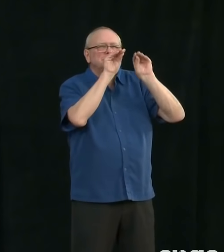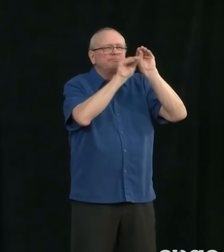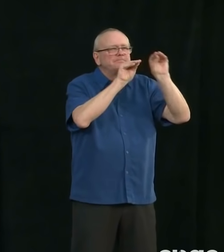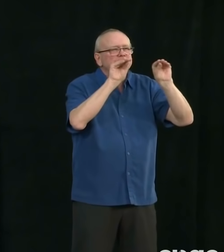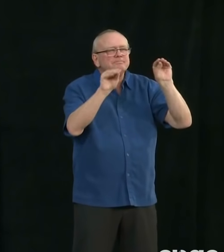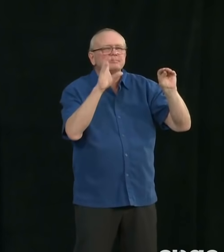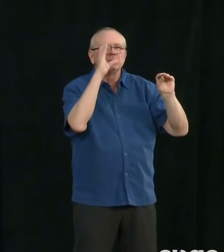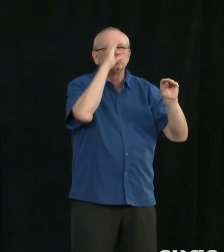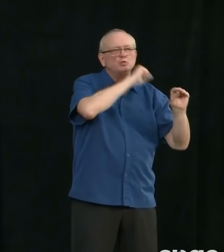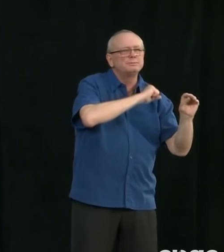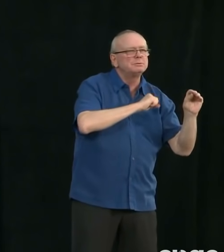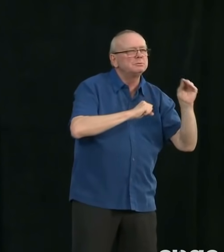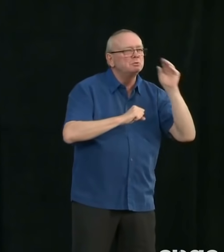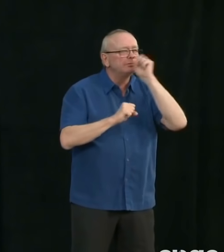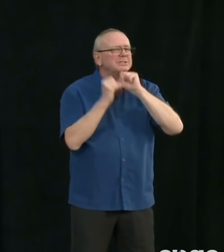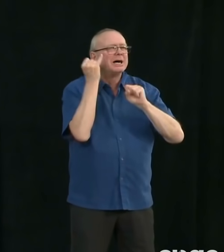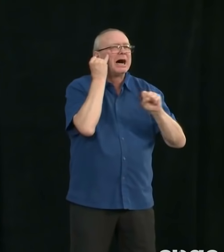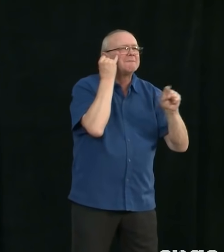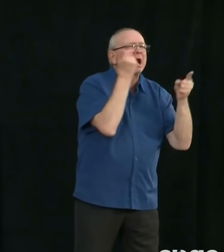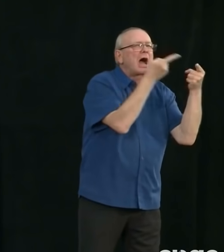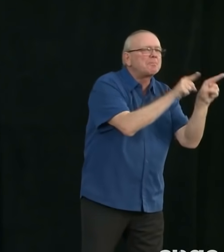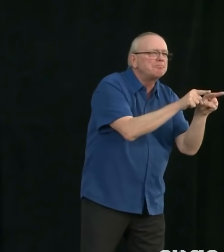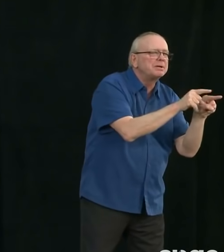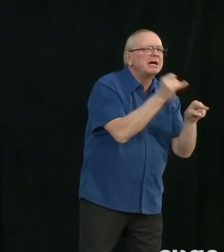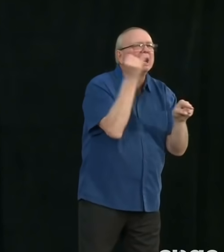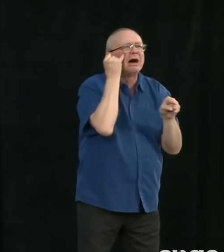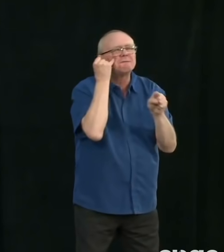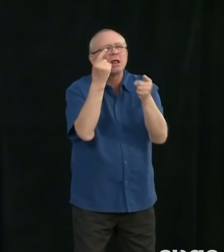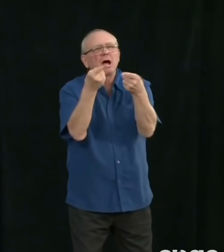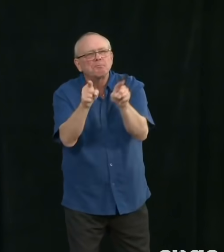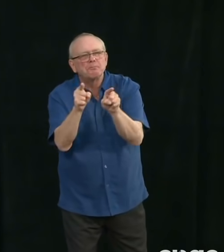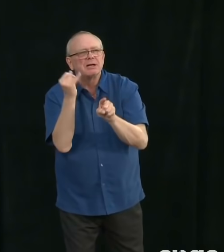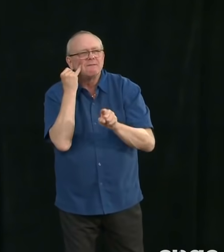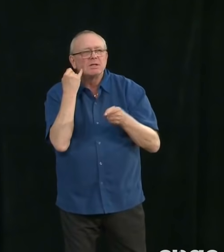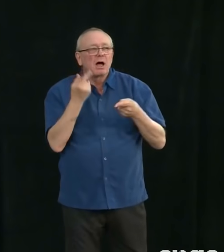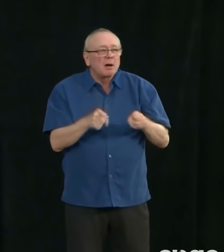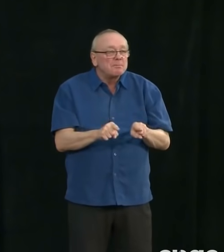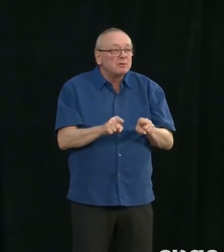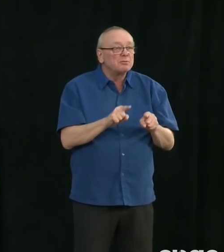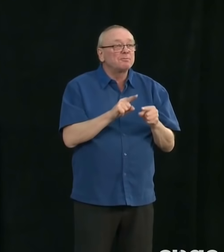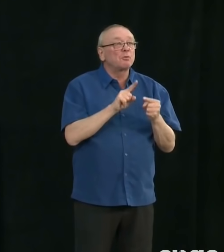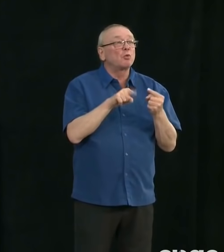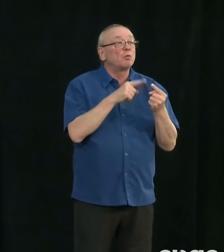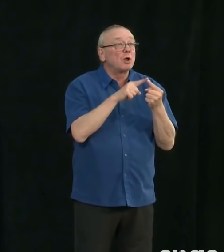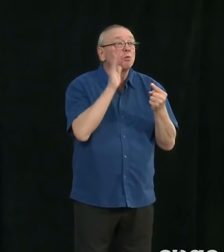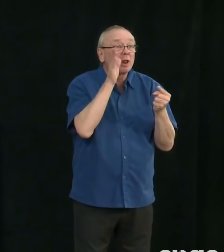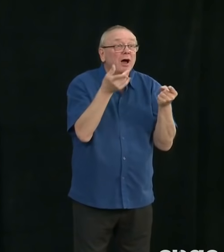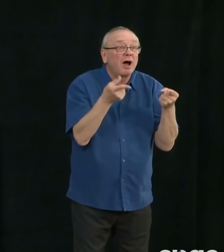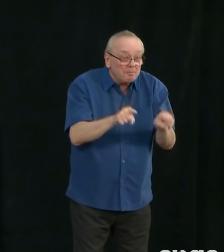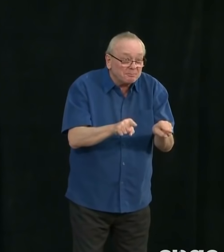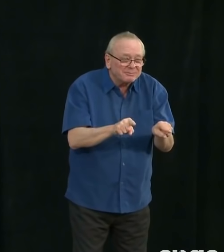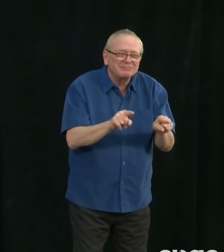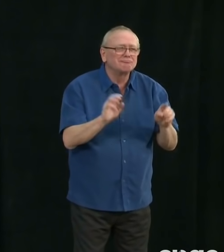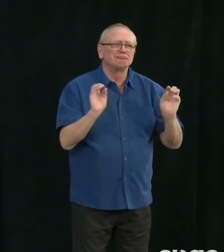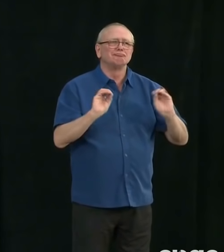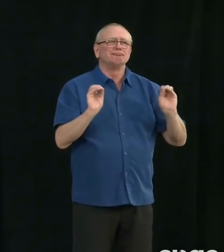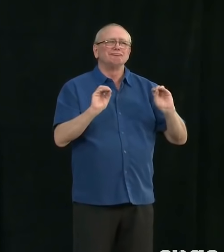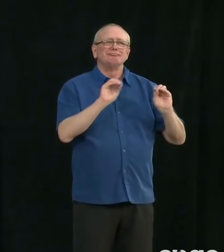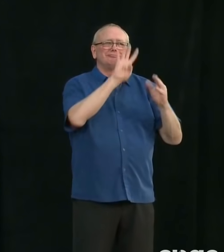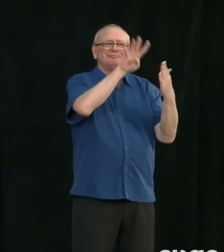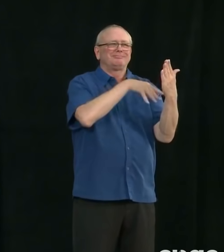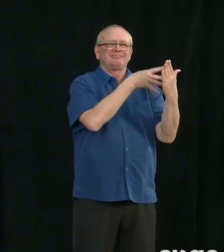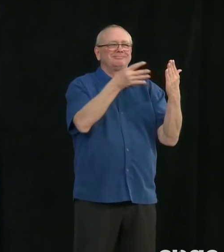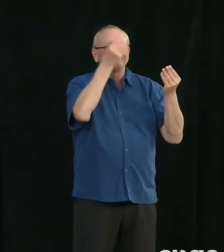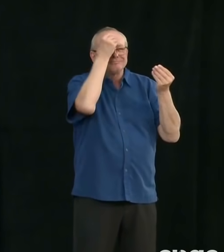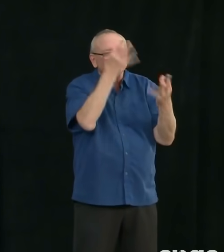doesn't necessarily tell us about the timing of a second wave or when we might see increased cases. It only tells us how the